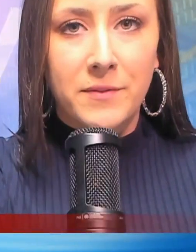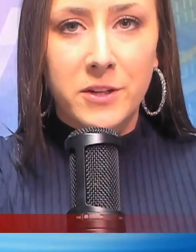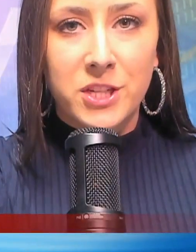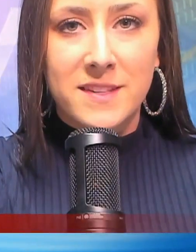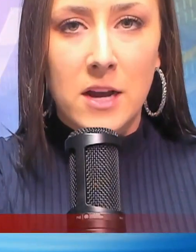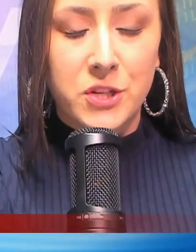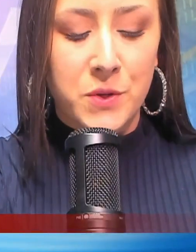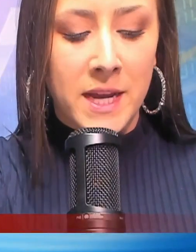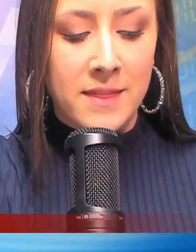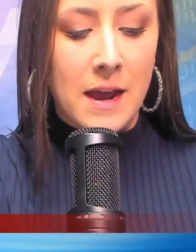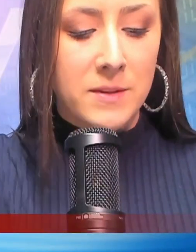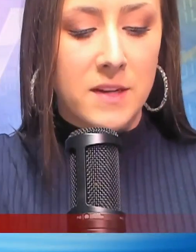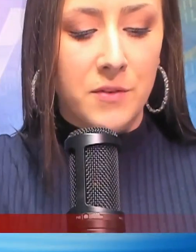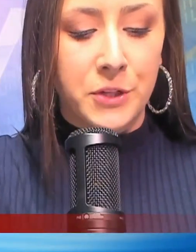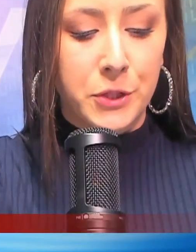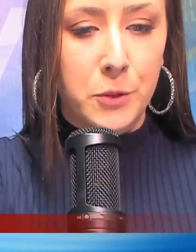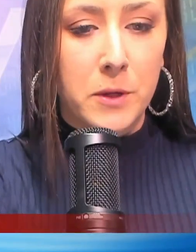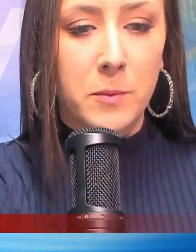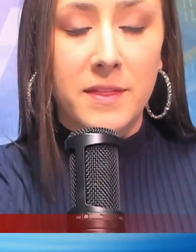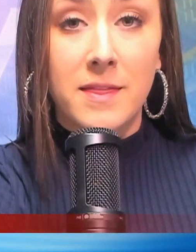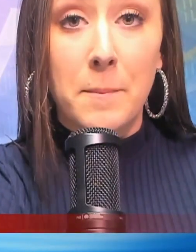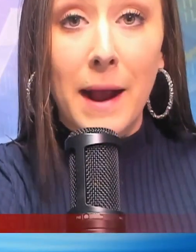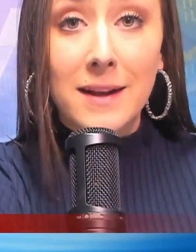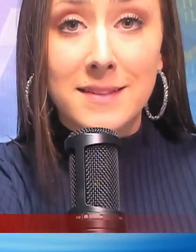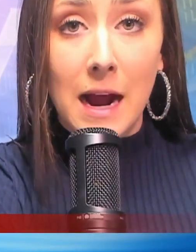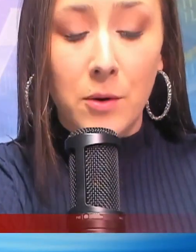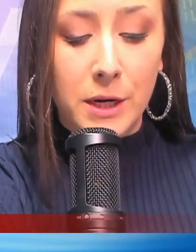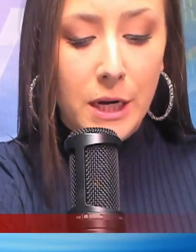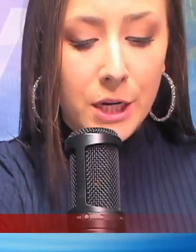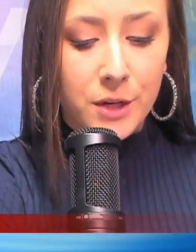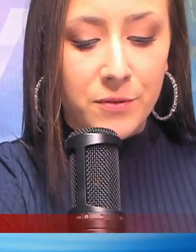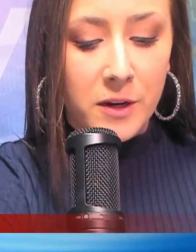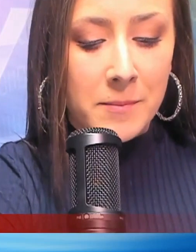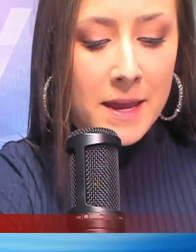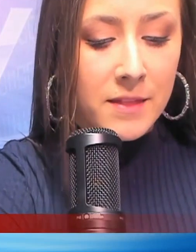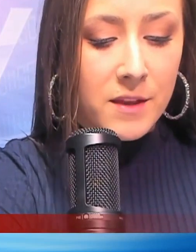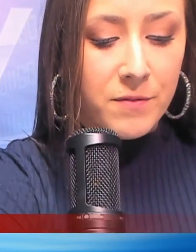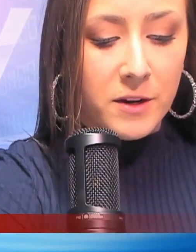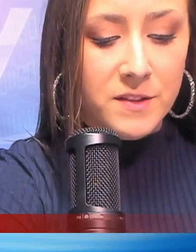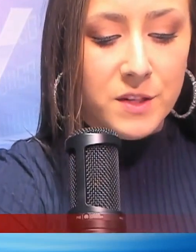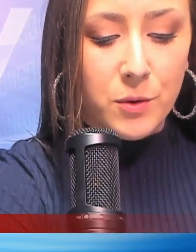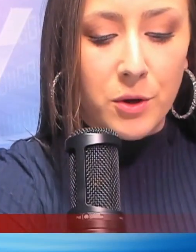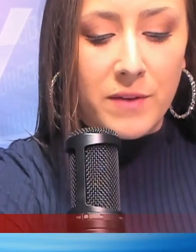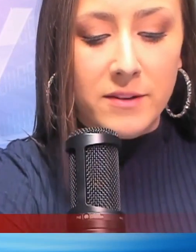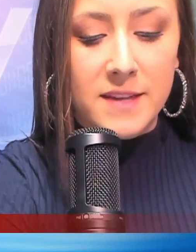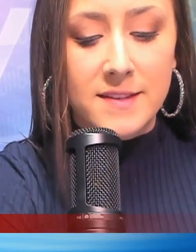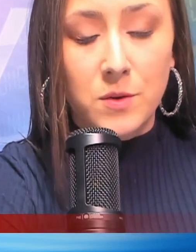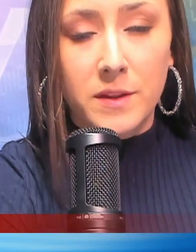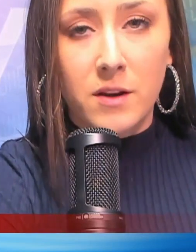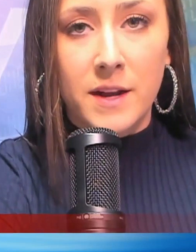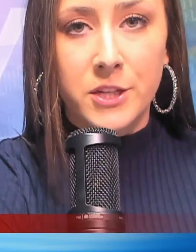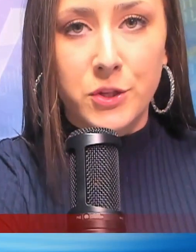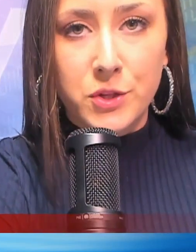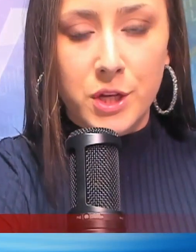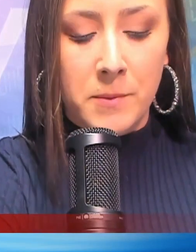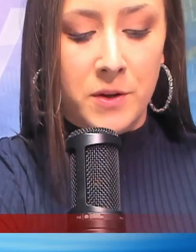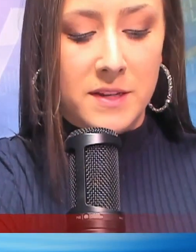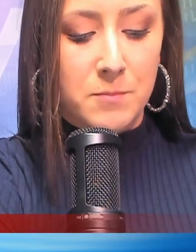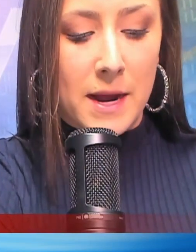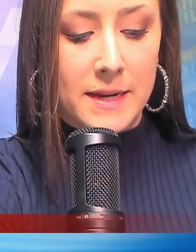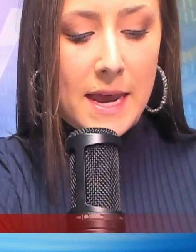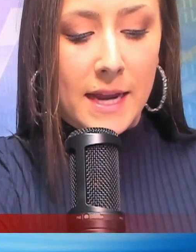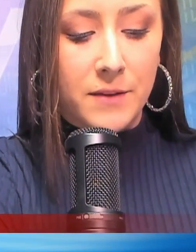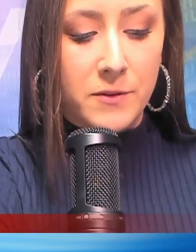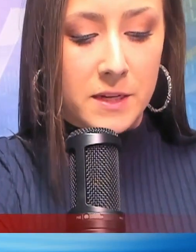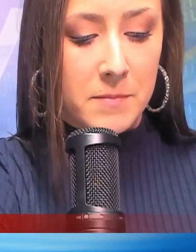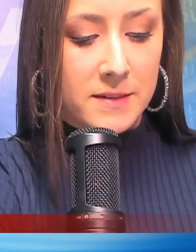All right, if you're just now tuning in, that was Governor Cooper within the past hour confirming the first coronavirus case in North Carolina due to community